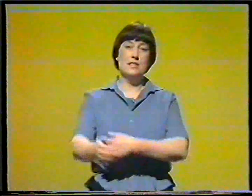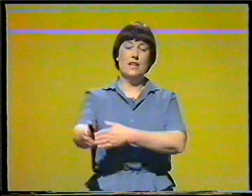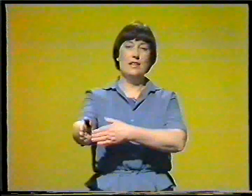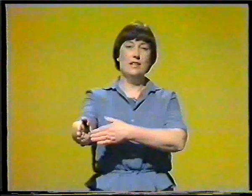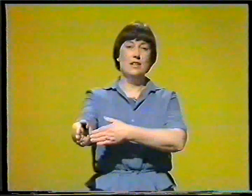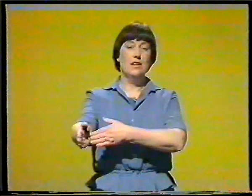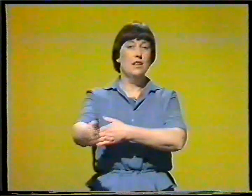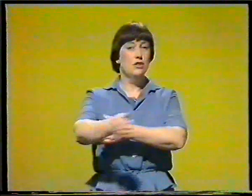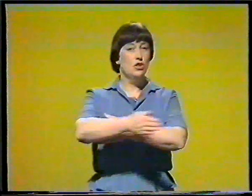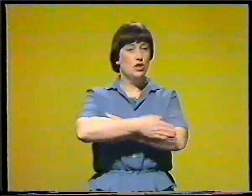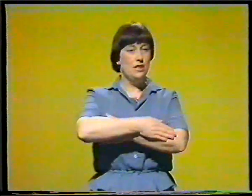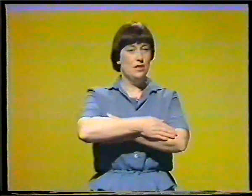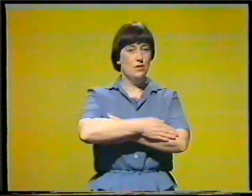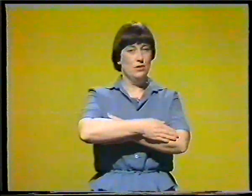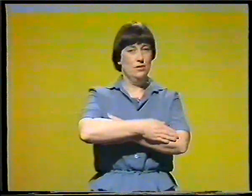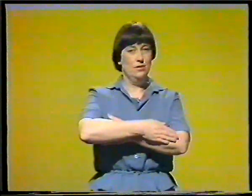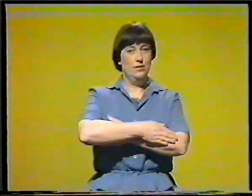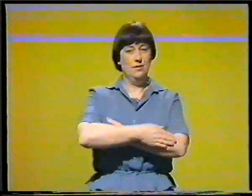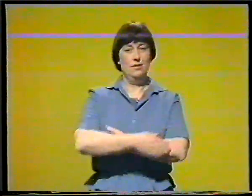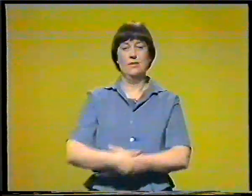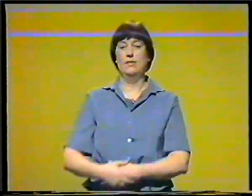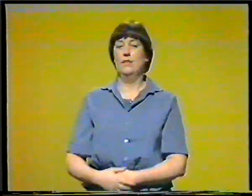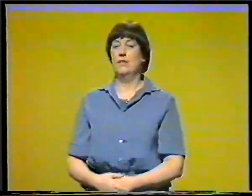then shut the door.